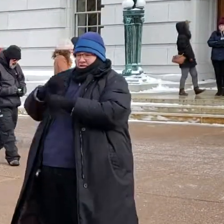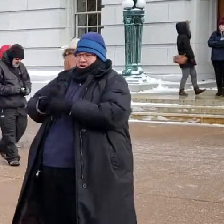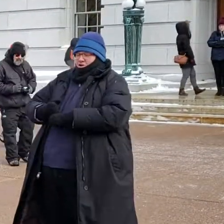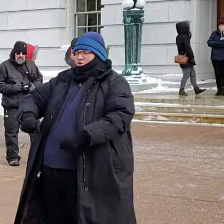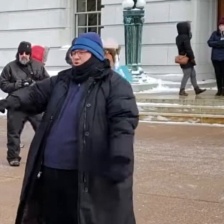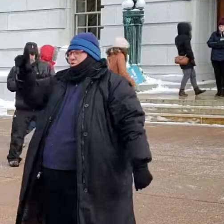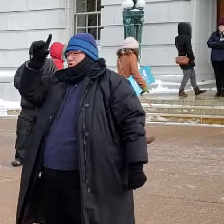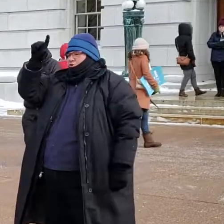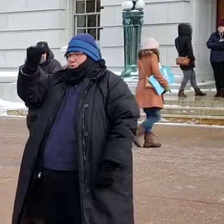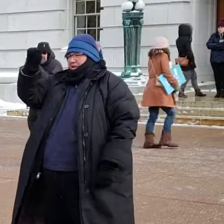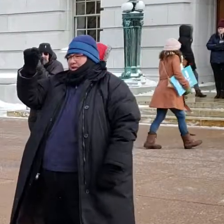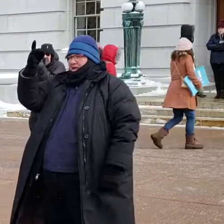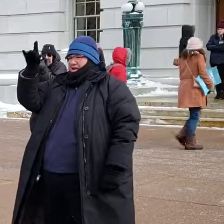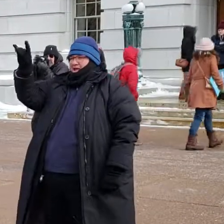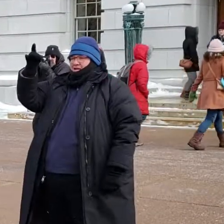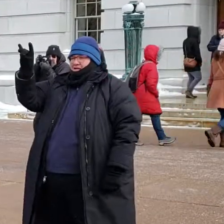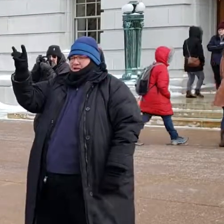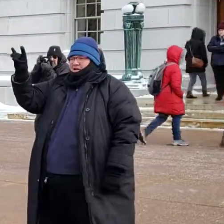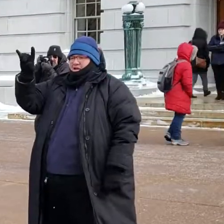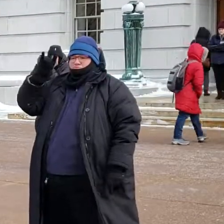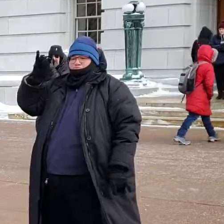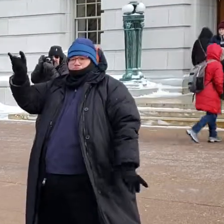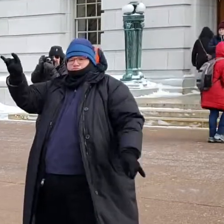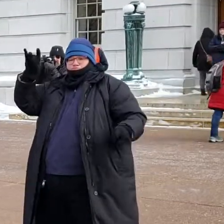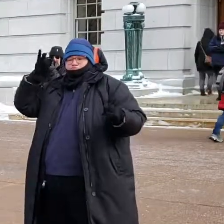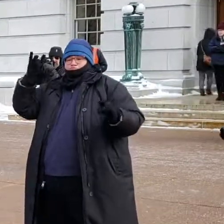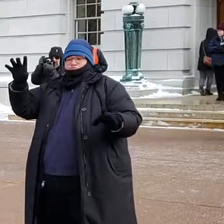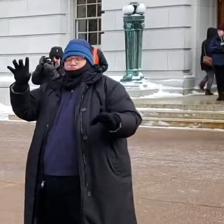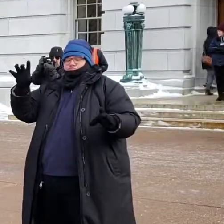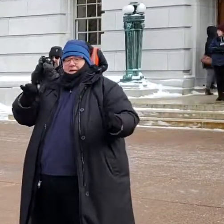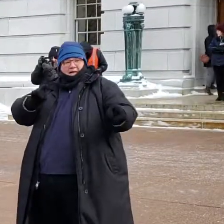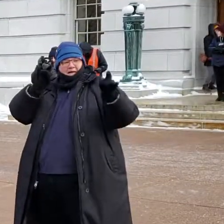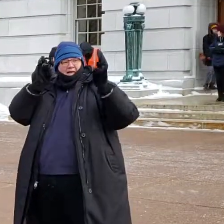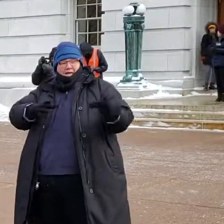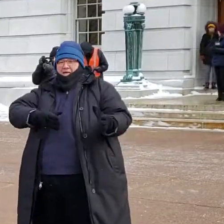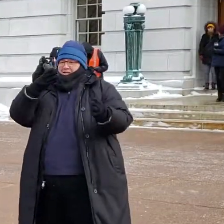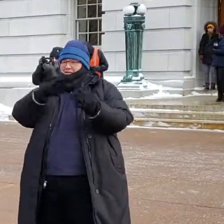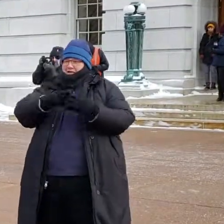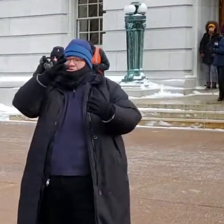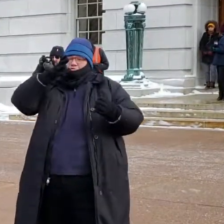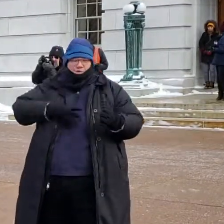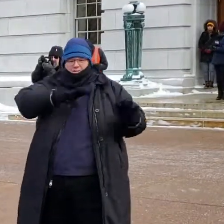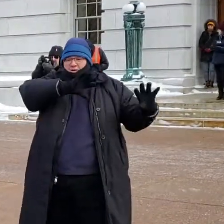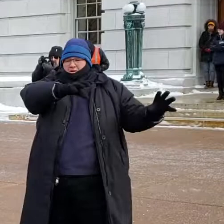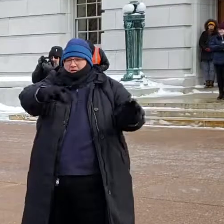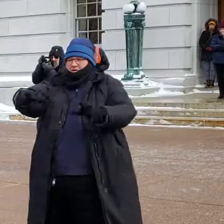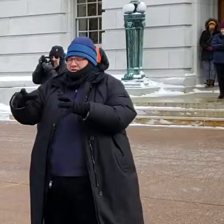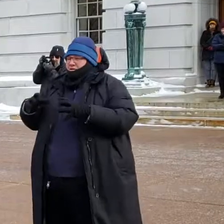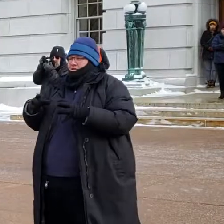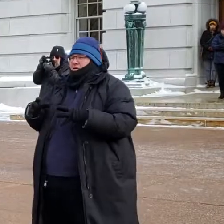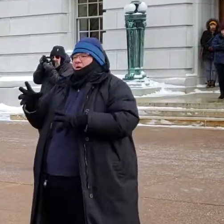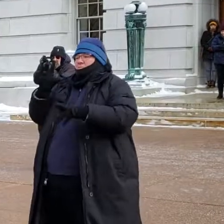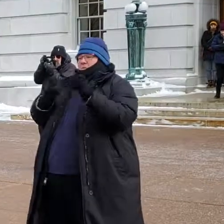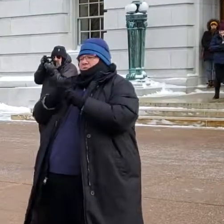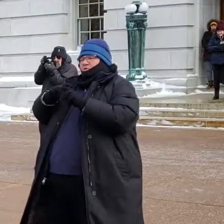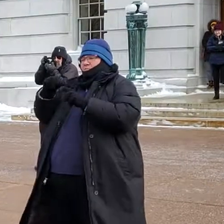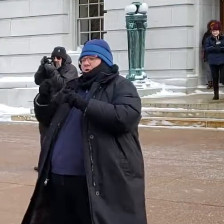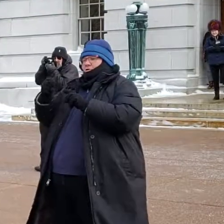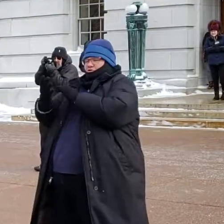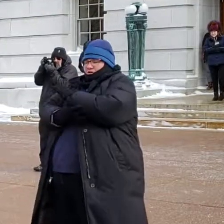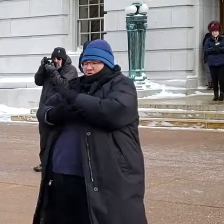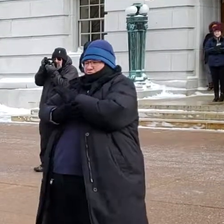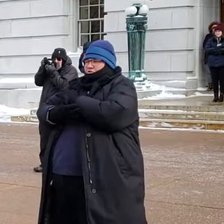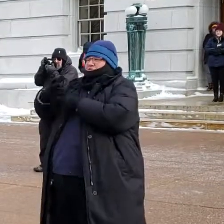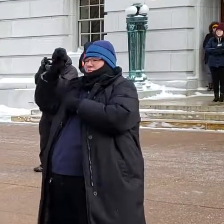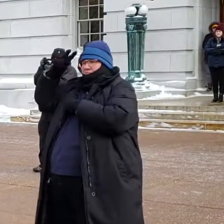misogyny and bigotry. We saw families torn apart and treated like animals at the border, many of whom